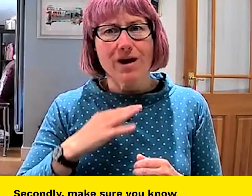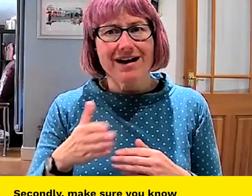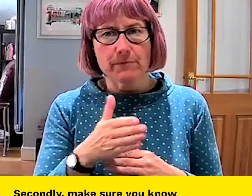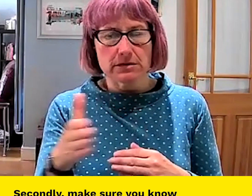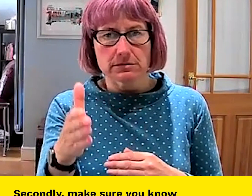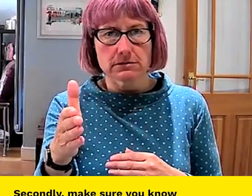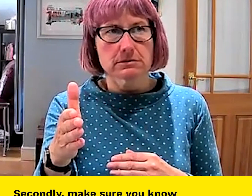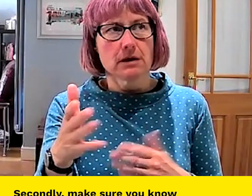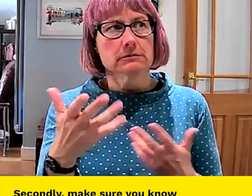the requirements.